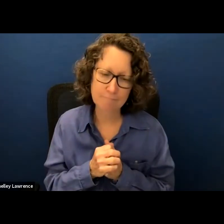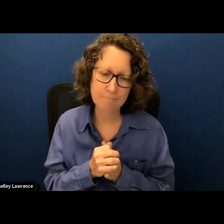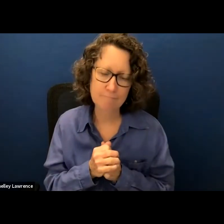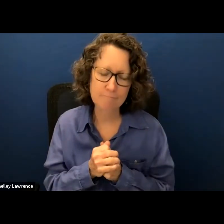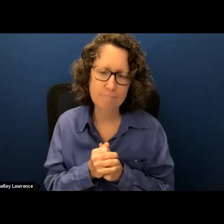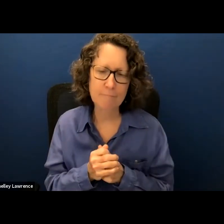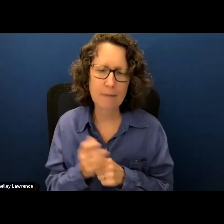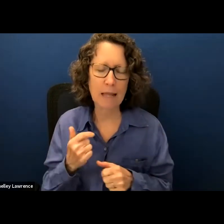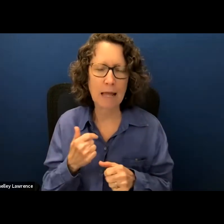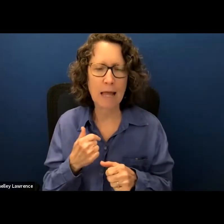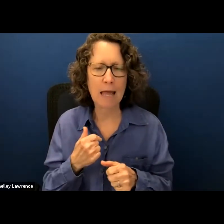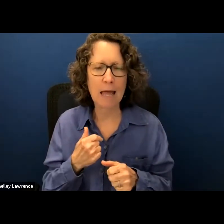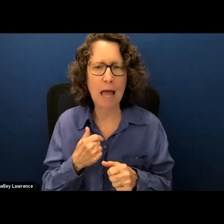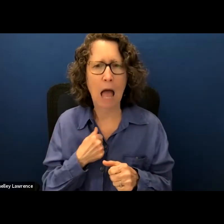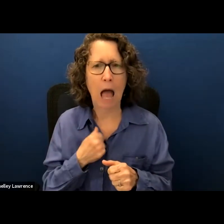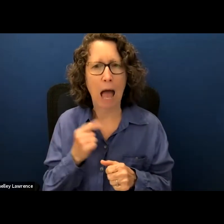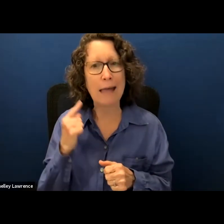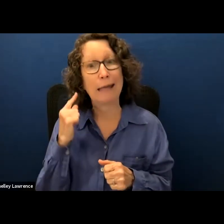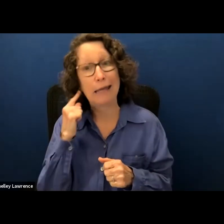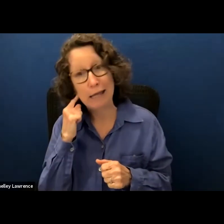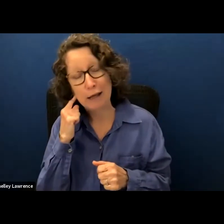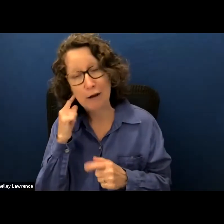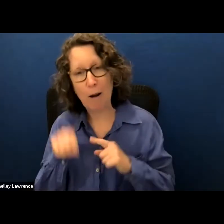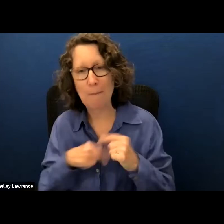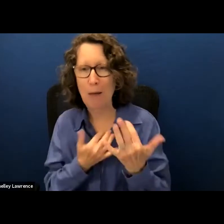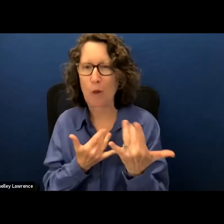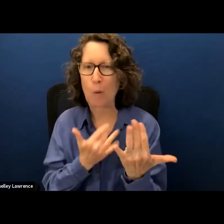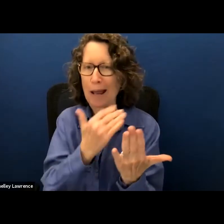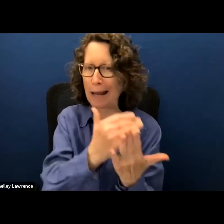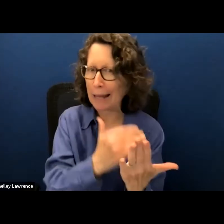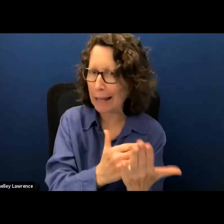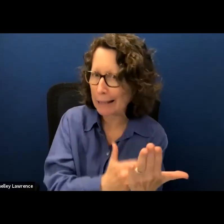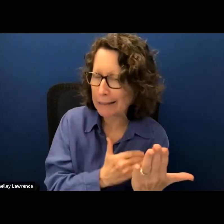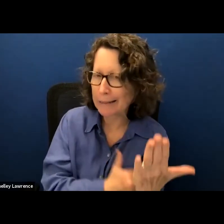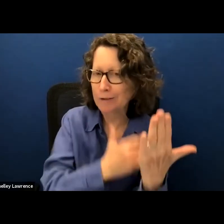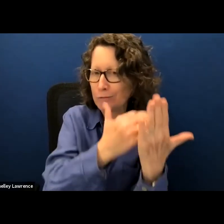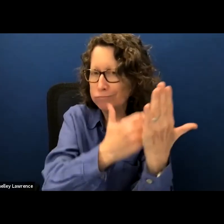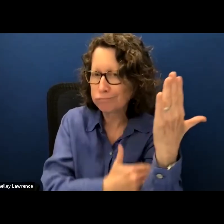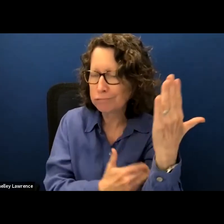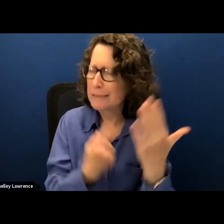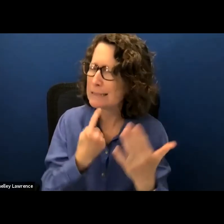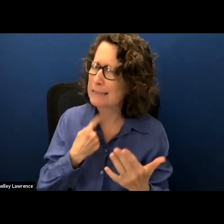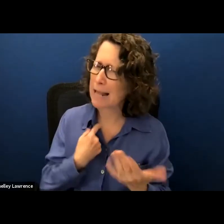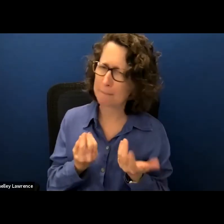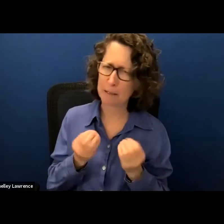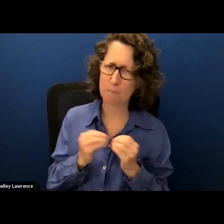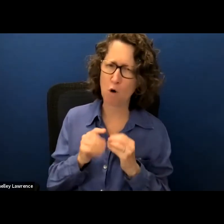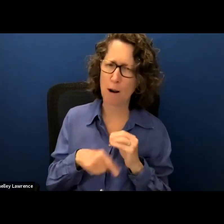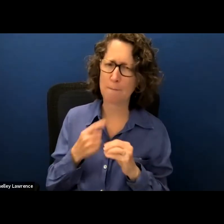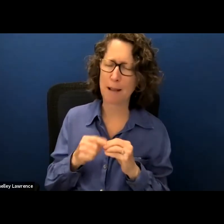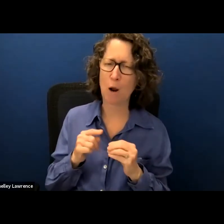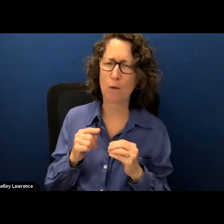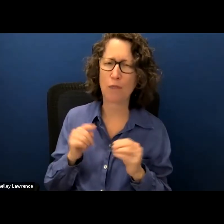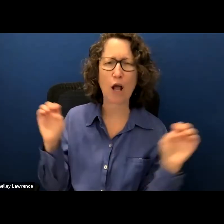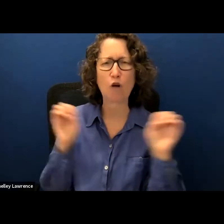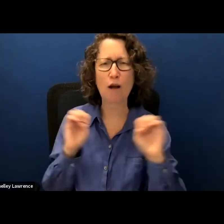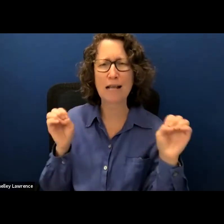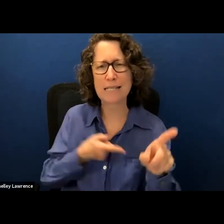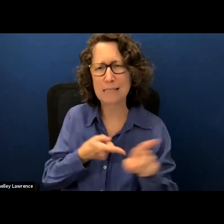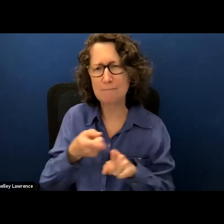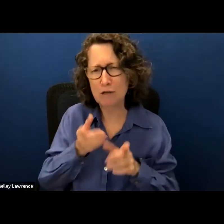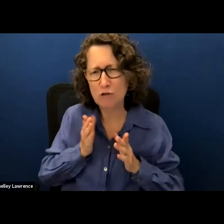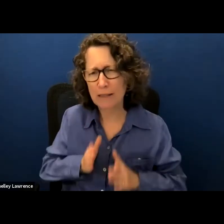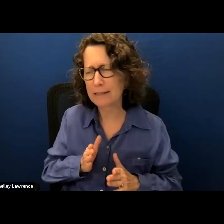I do hear about the wait list, and tell me a little bit more about the crisis specialist